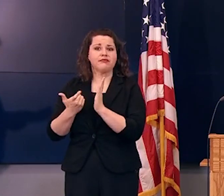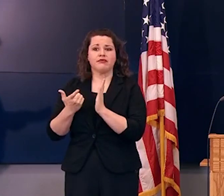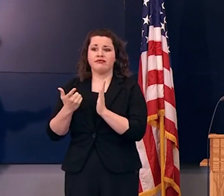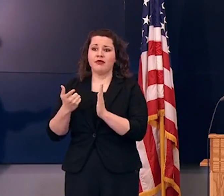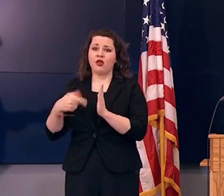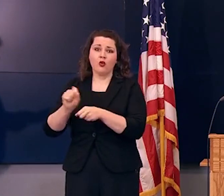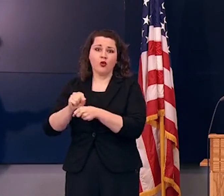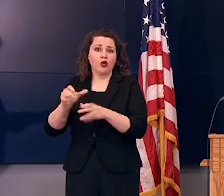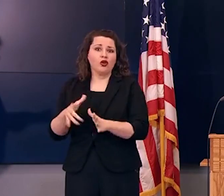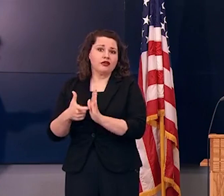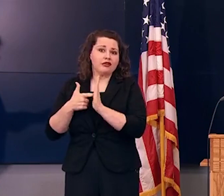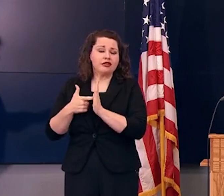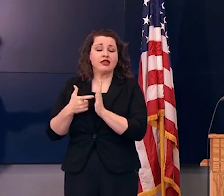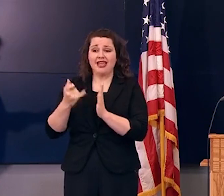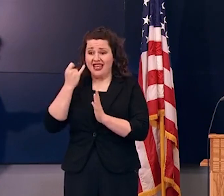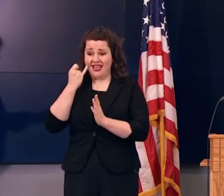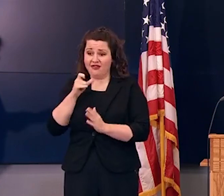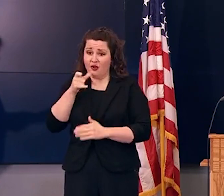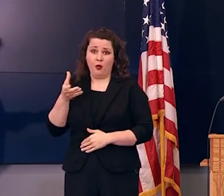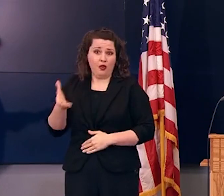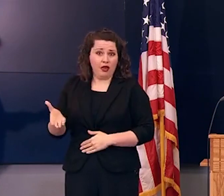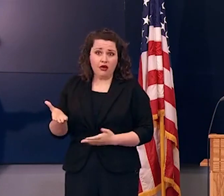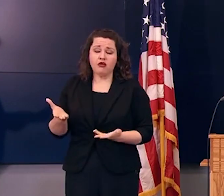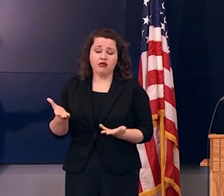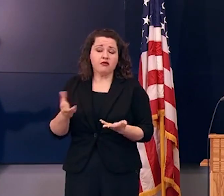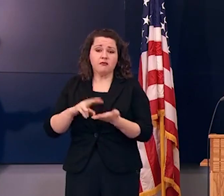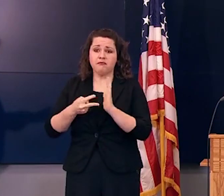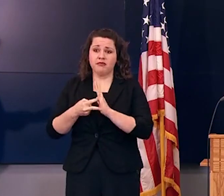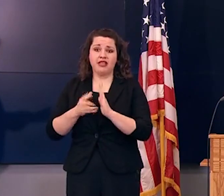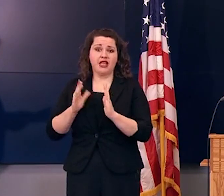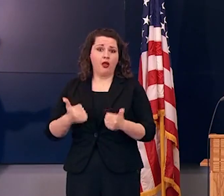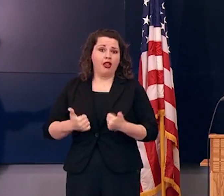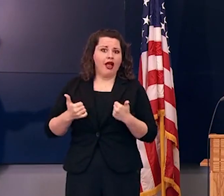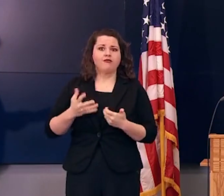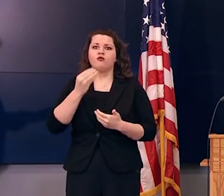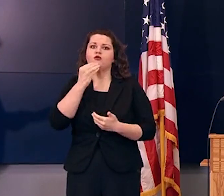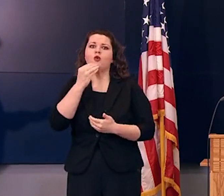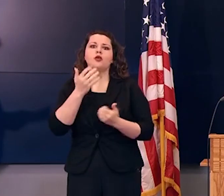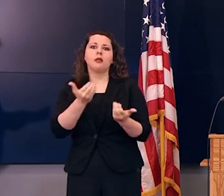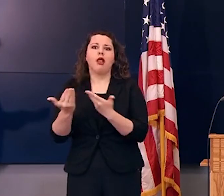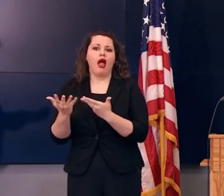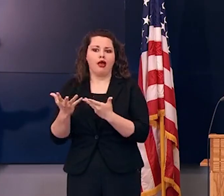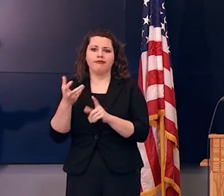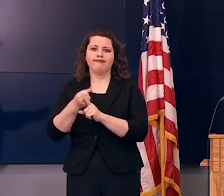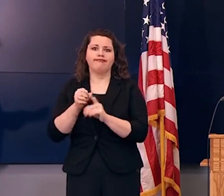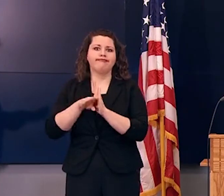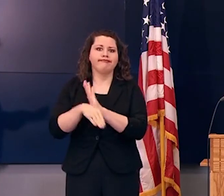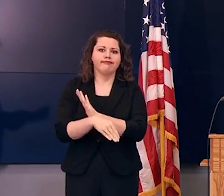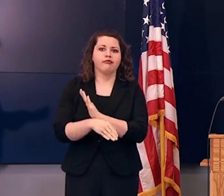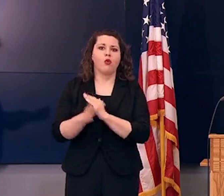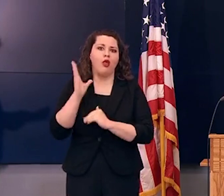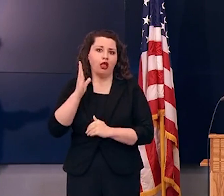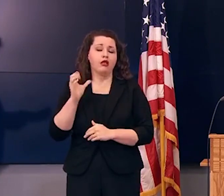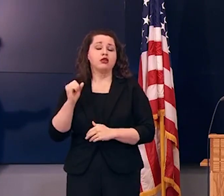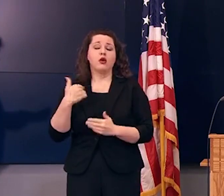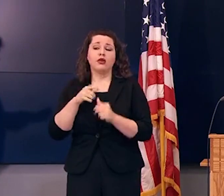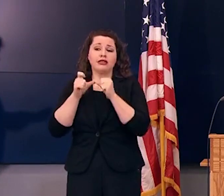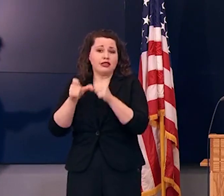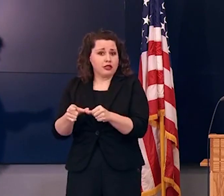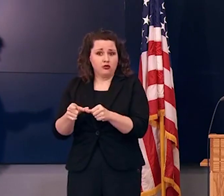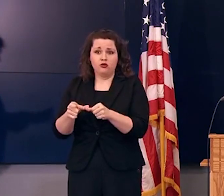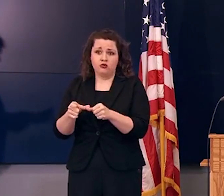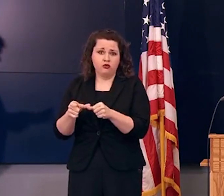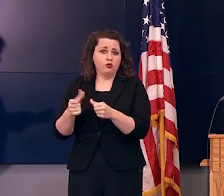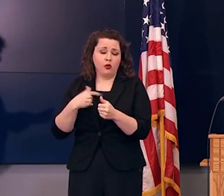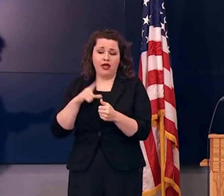workforce, and without them, people's lives and our food supply will be impacted. So we're going to continue to do,